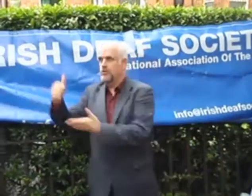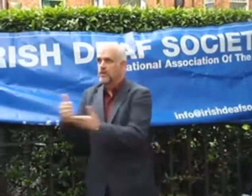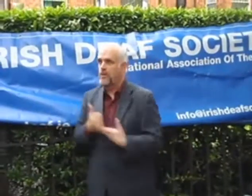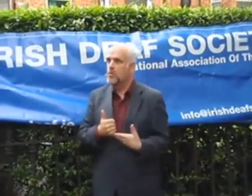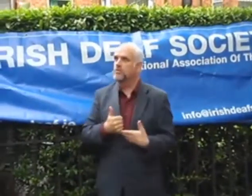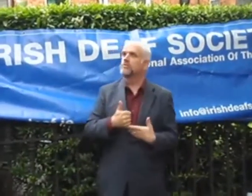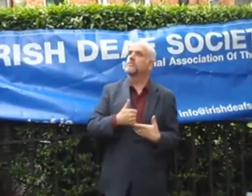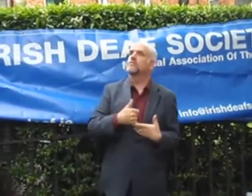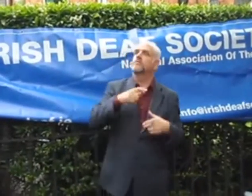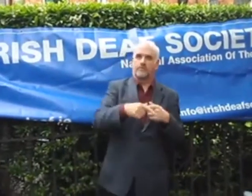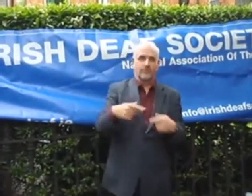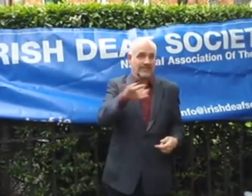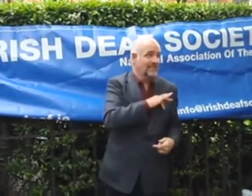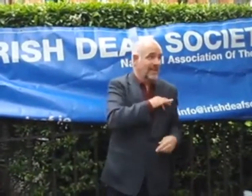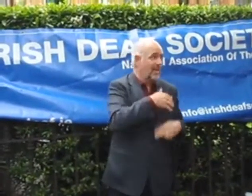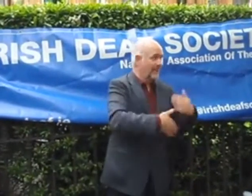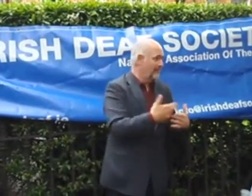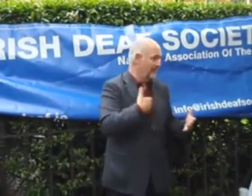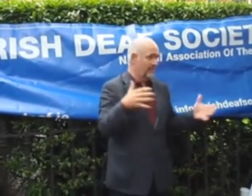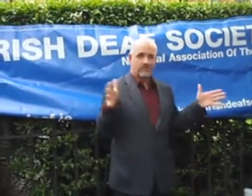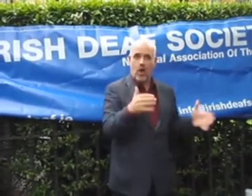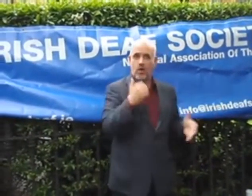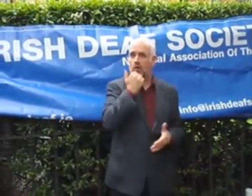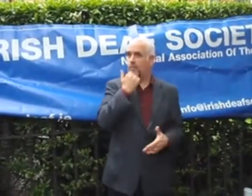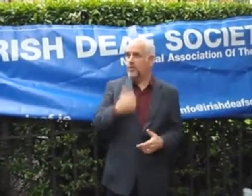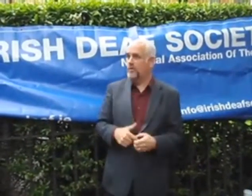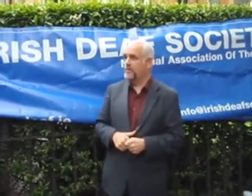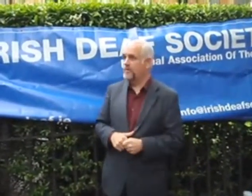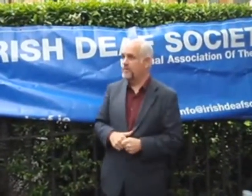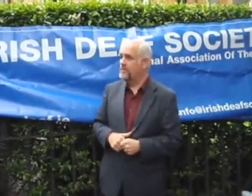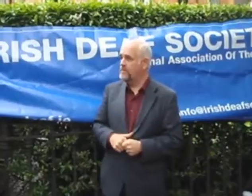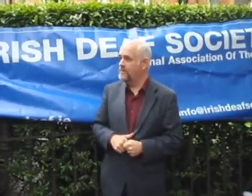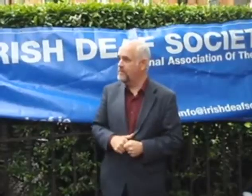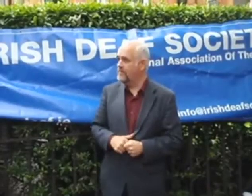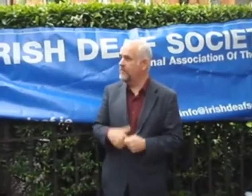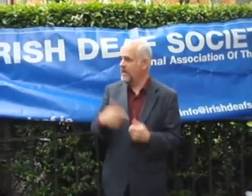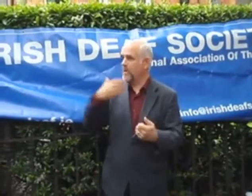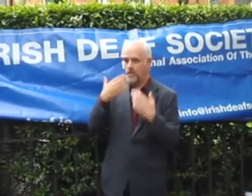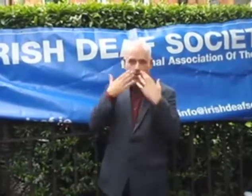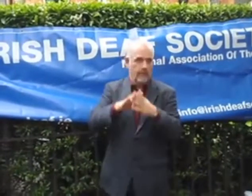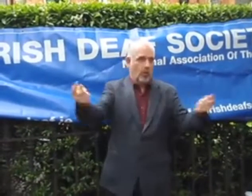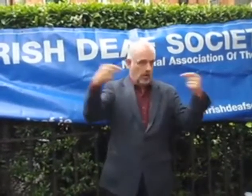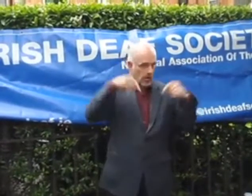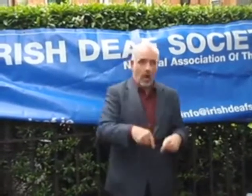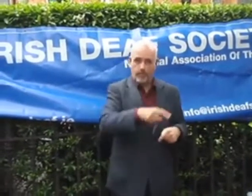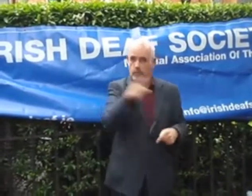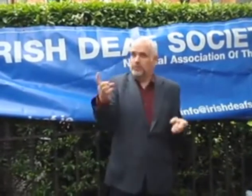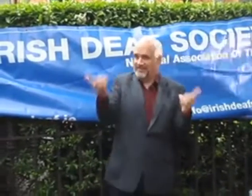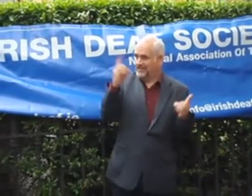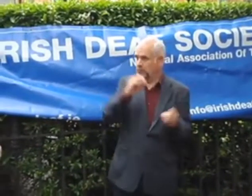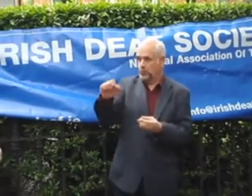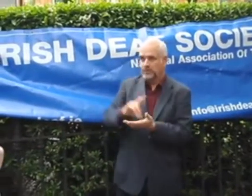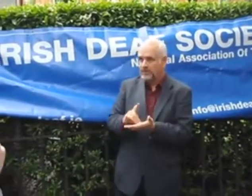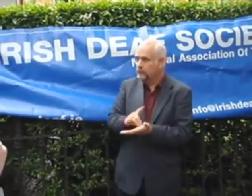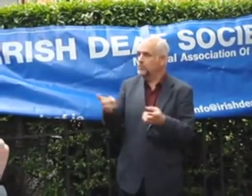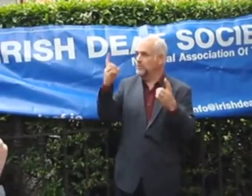term for Italian Sign Language, and they're trying to change it to LNG because it shows that language is really, really powerful